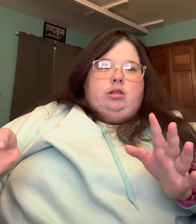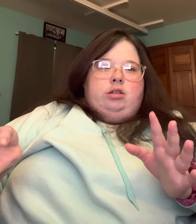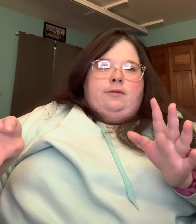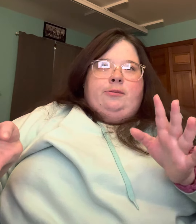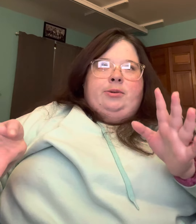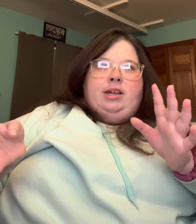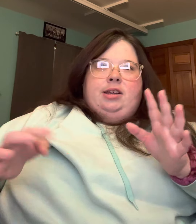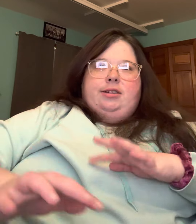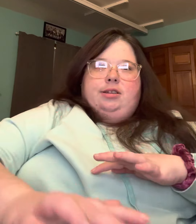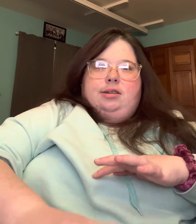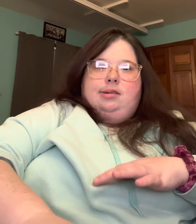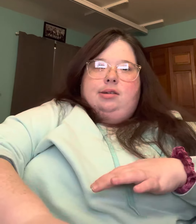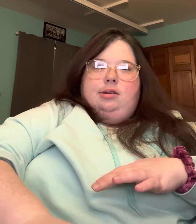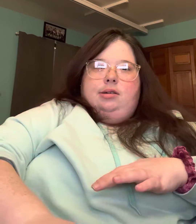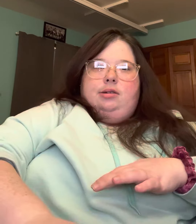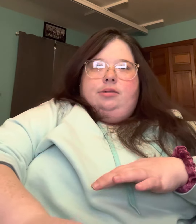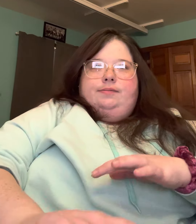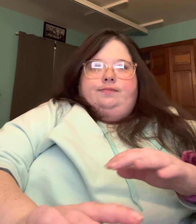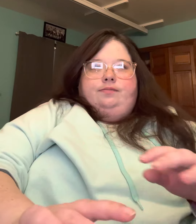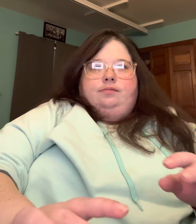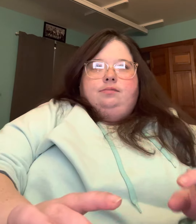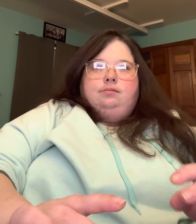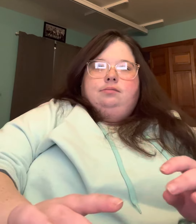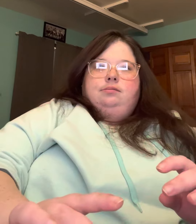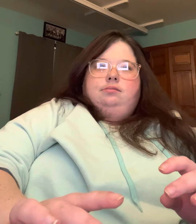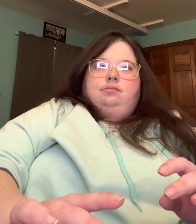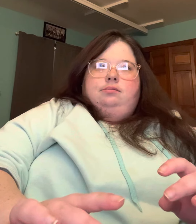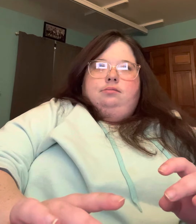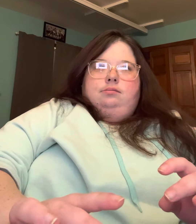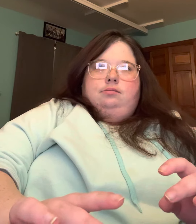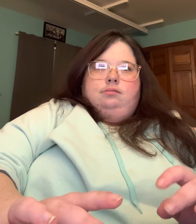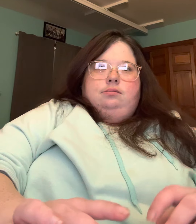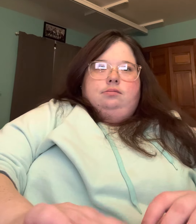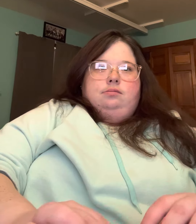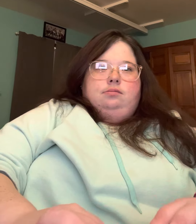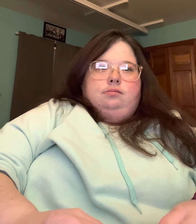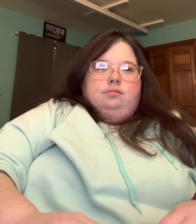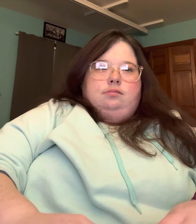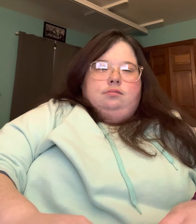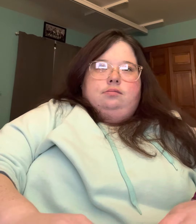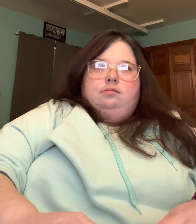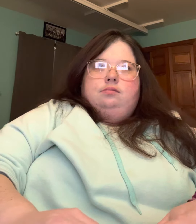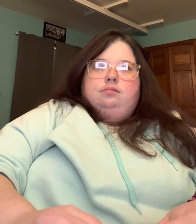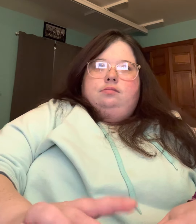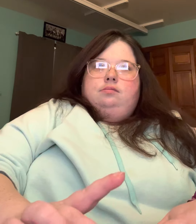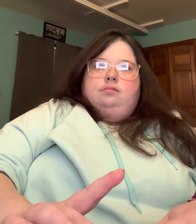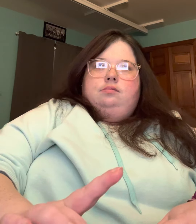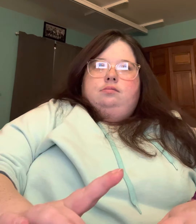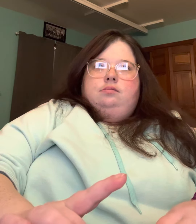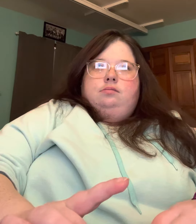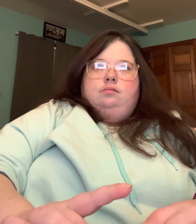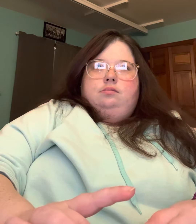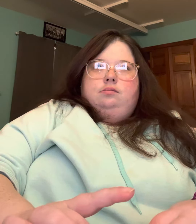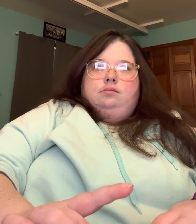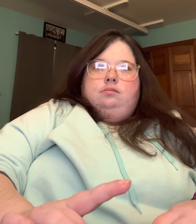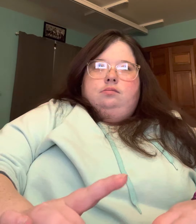for beginners. We can sign in ASL. So there's a few that we can go through. Number one